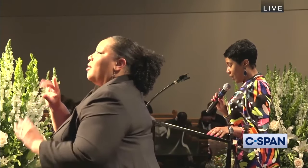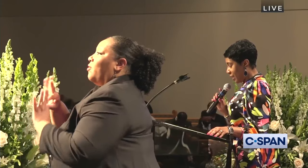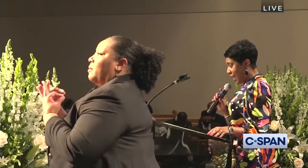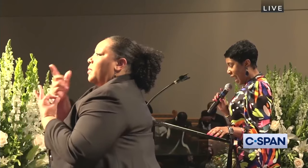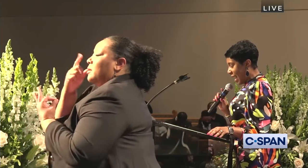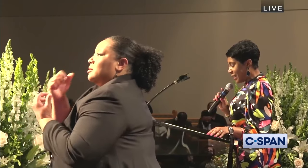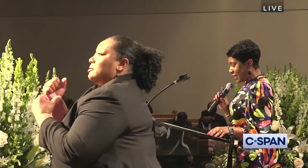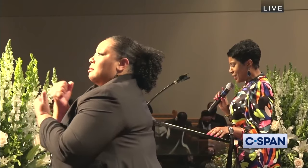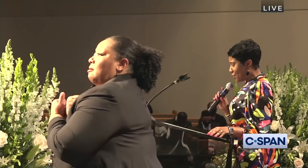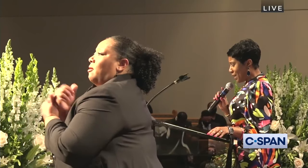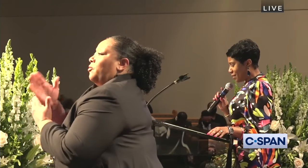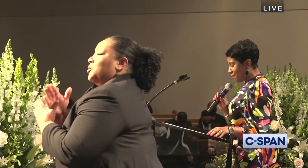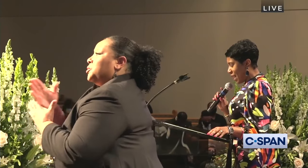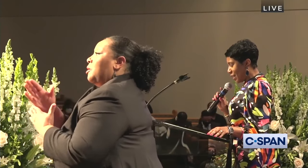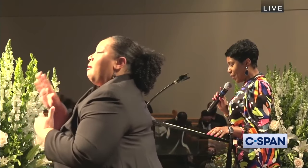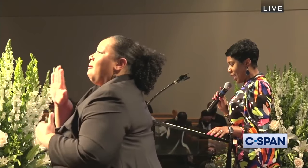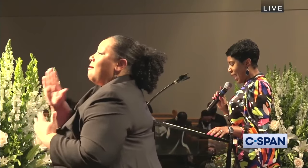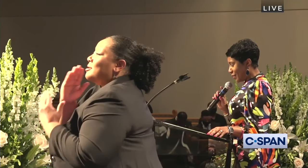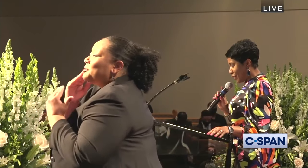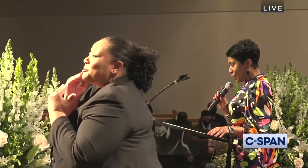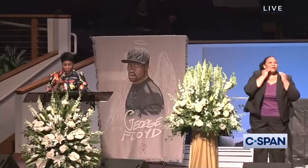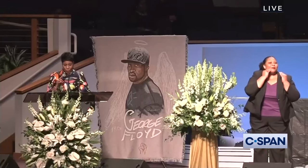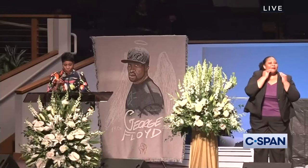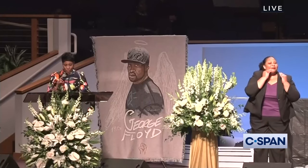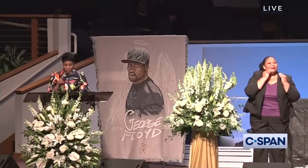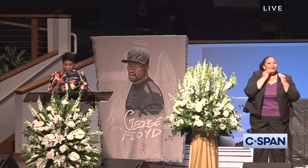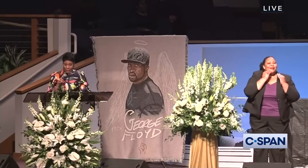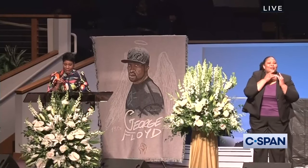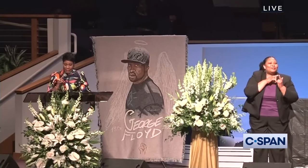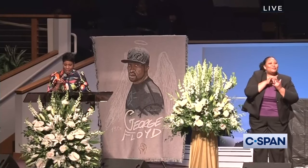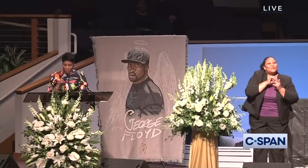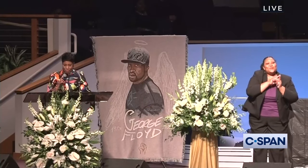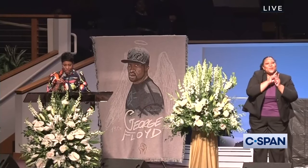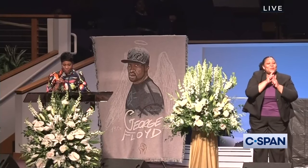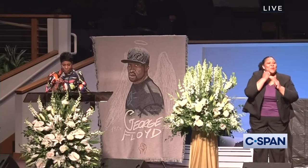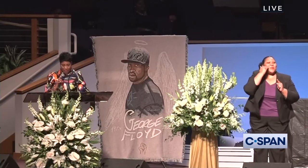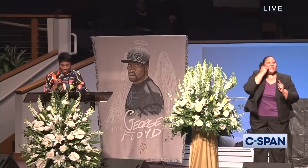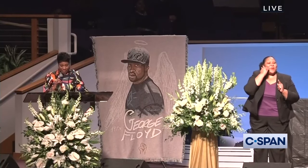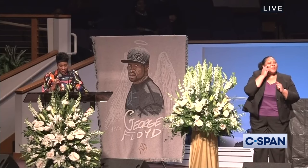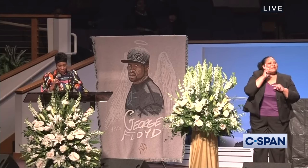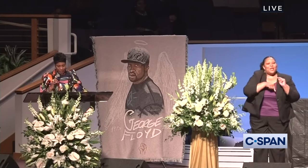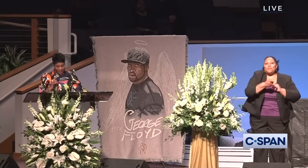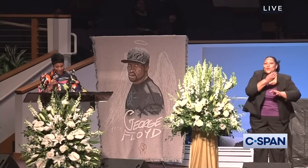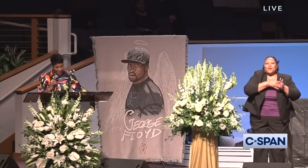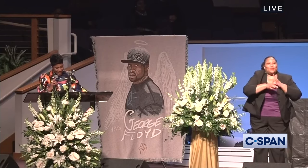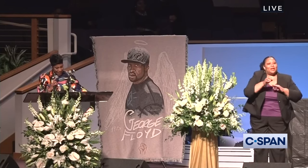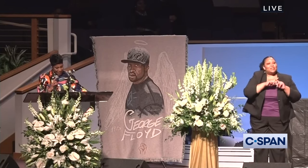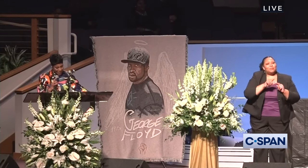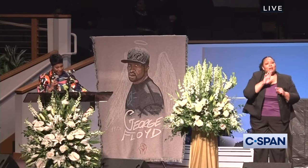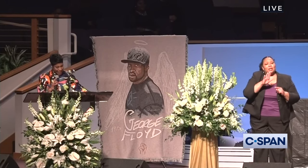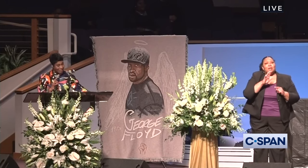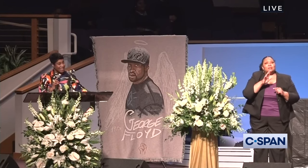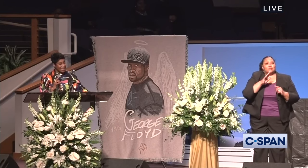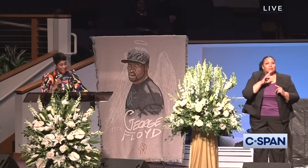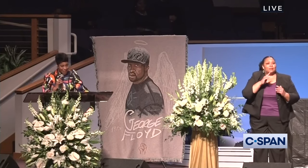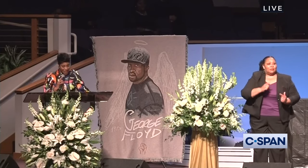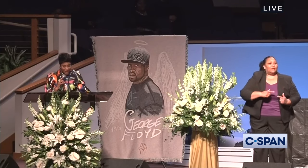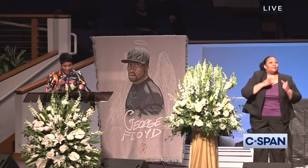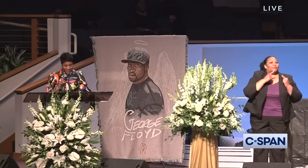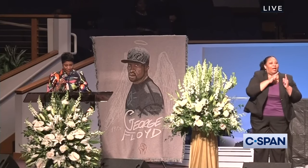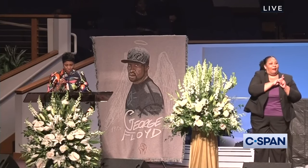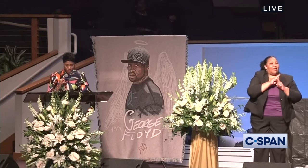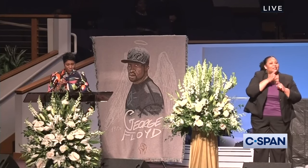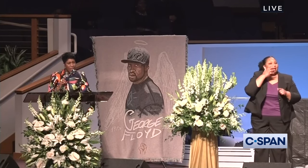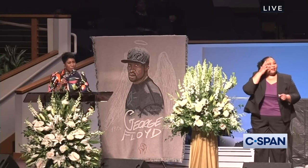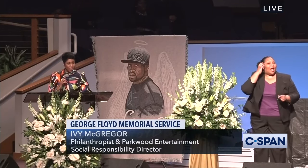George Floyd and his big smile and sense of humor can never be replaced. But his legacy as a